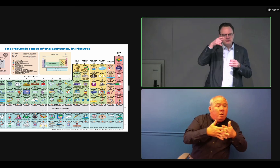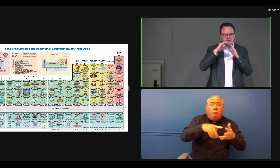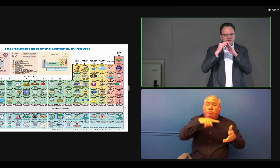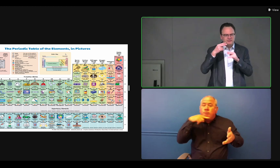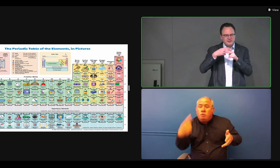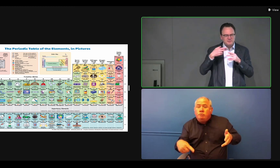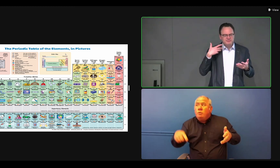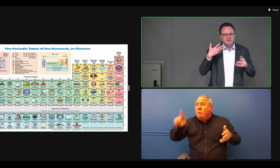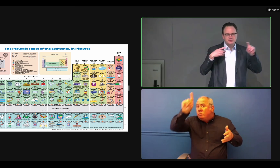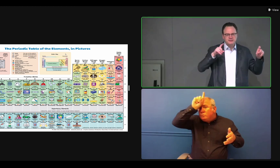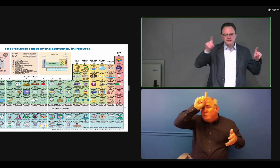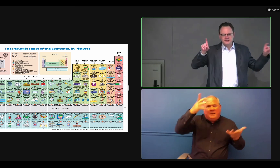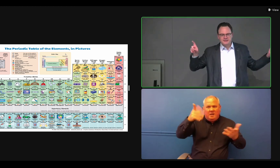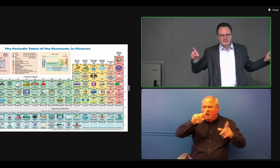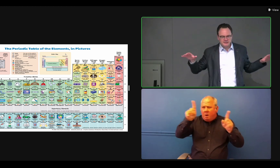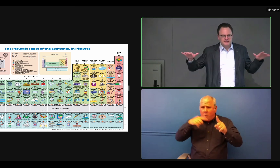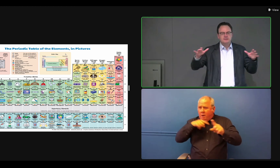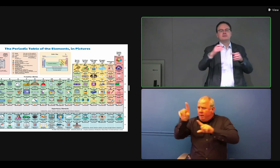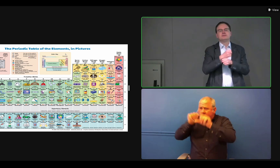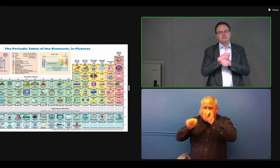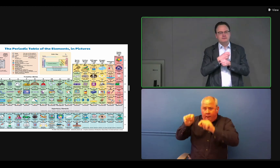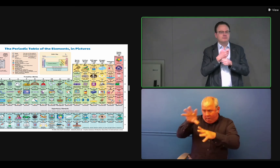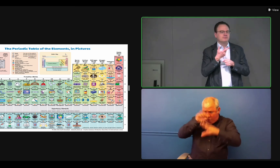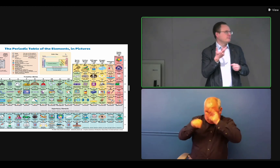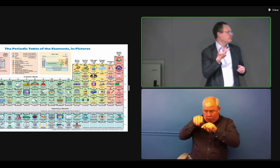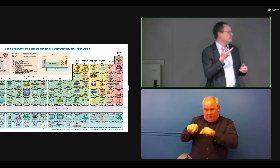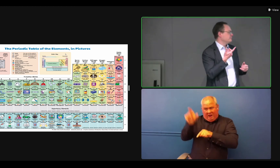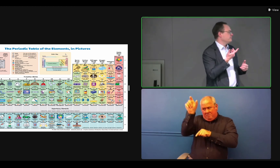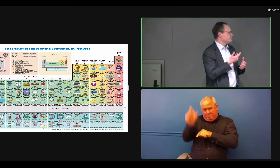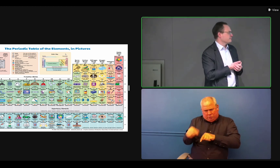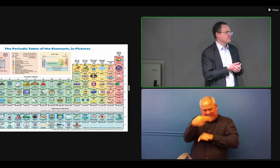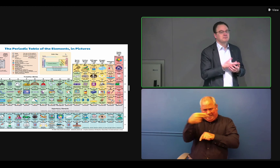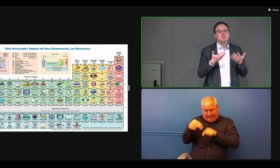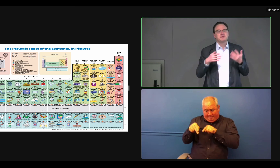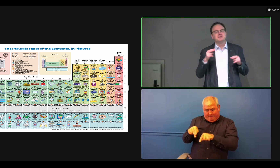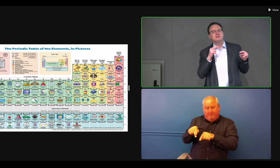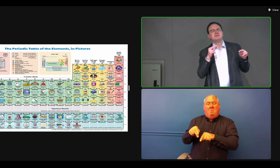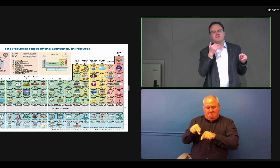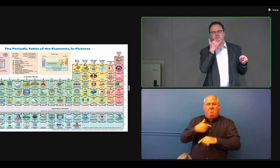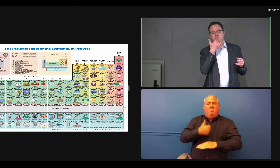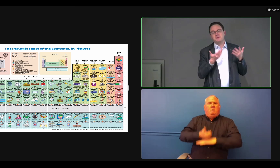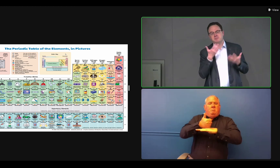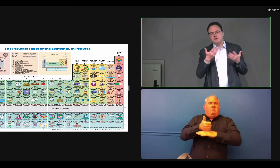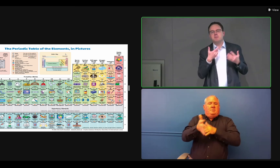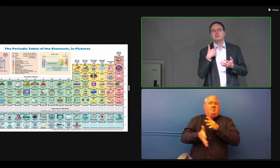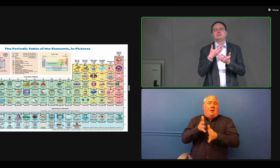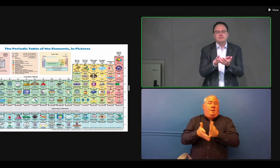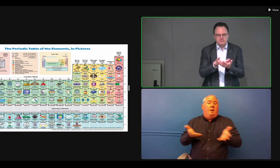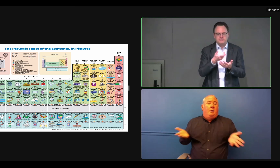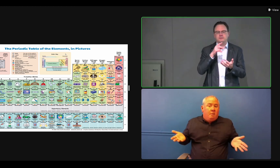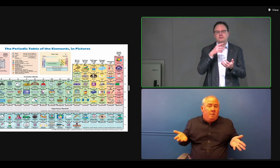places or the people who they are named for to try to get some information about the background of those